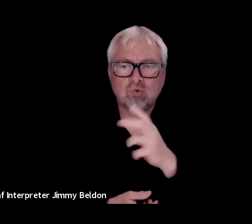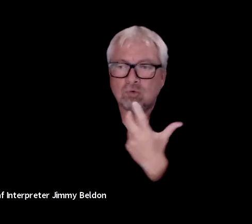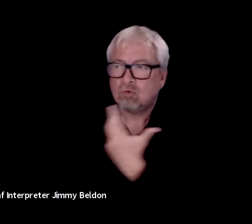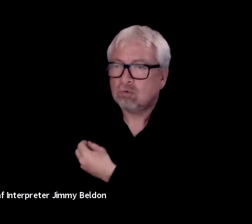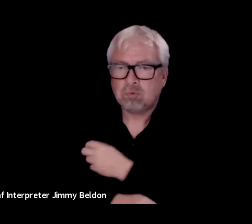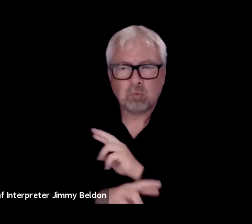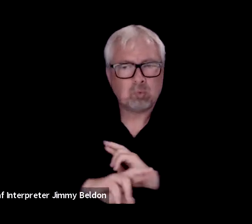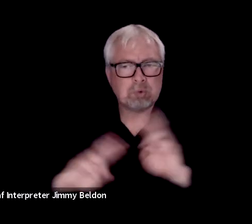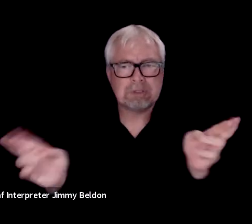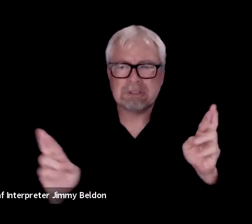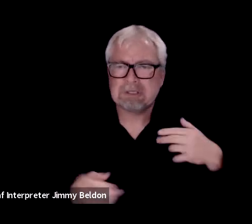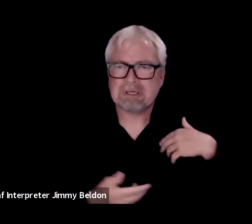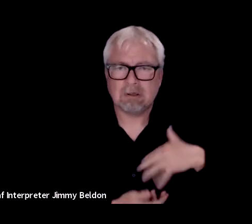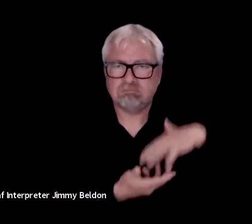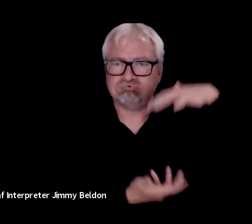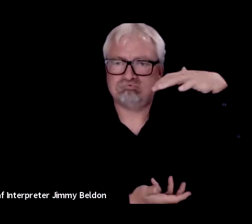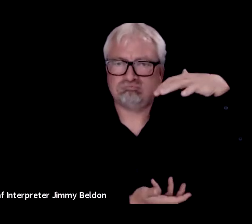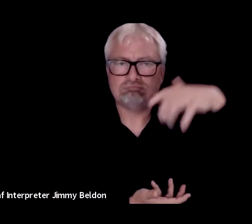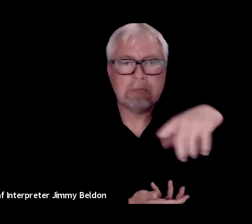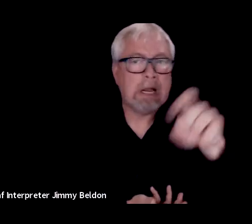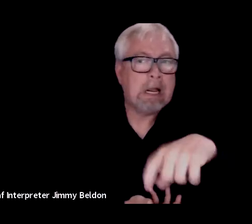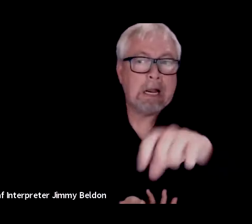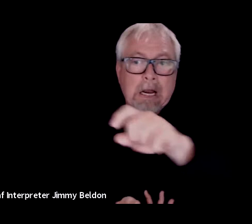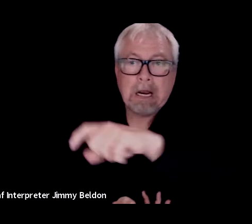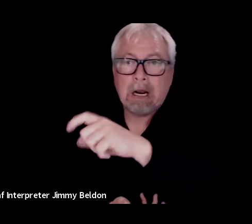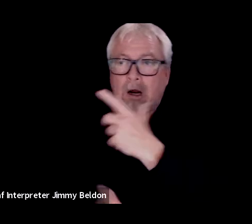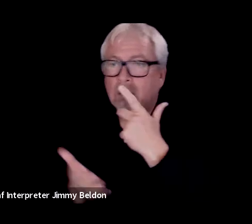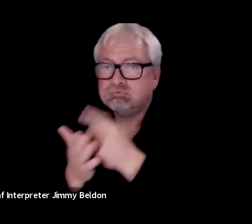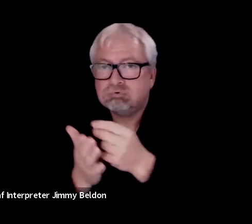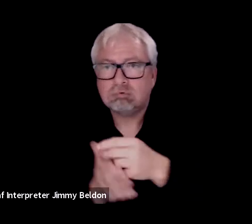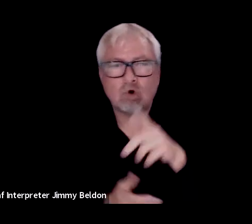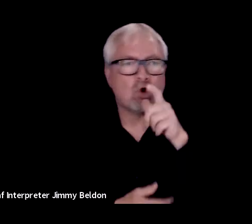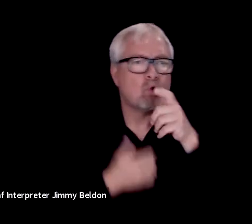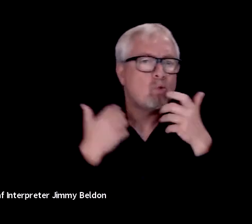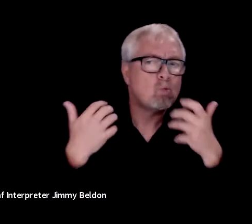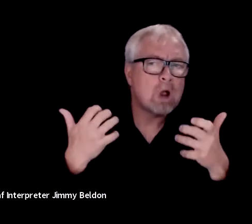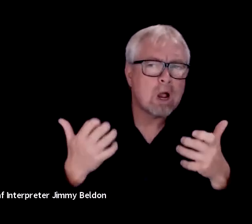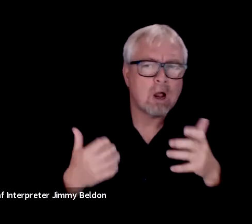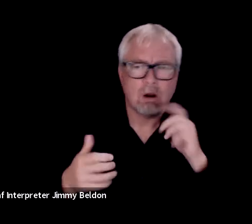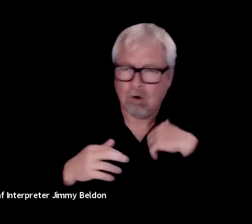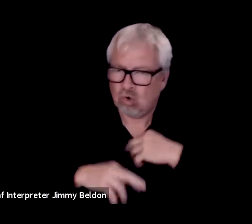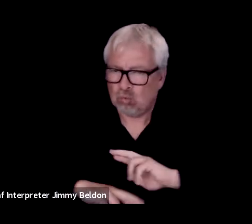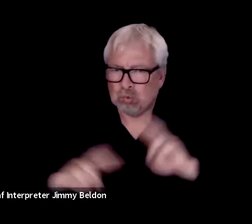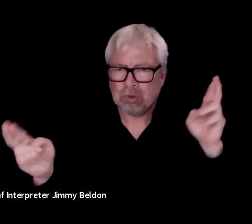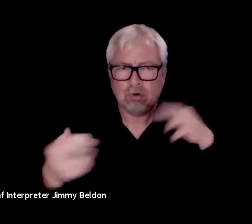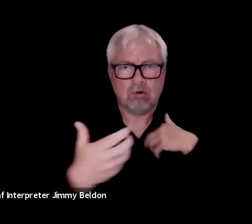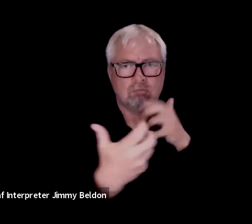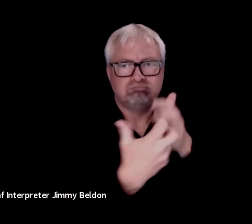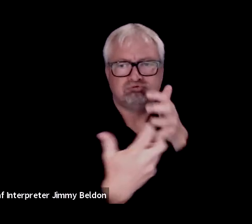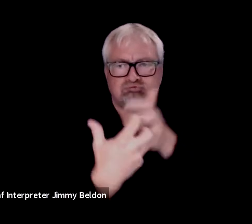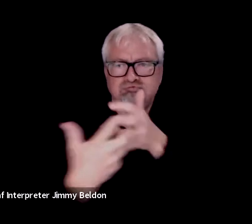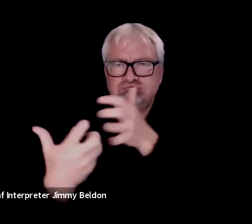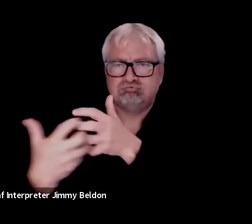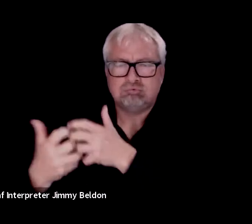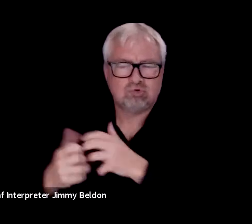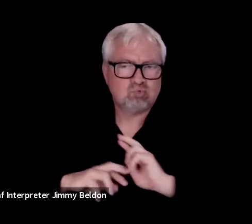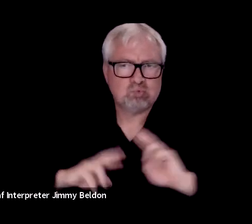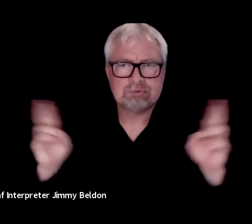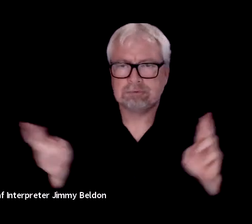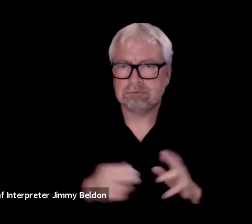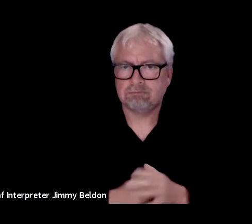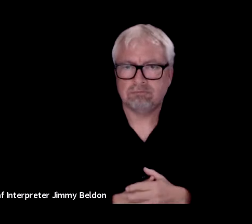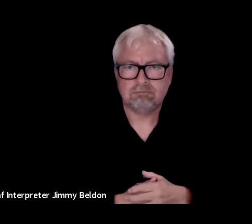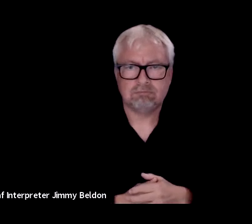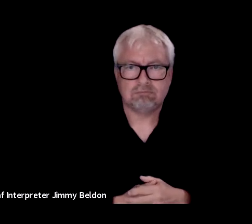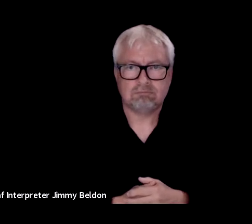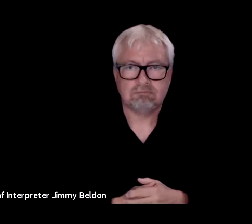And to be able to keep on doing the primary vaccinations for folks who aren't yet vaccinated, which remains our top